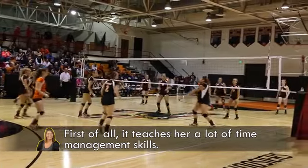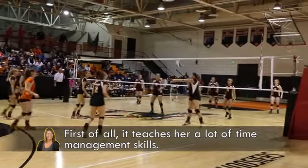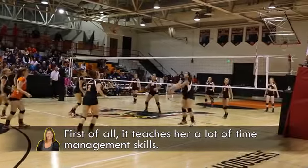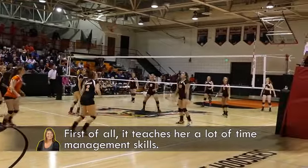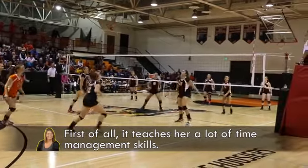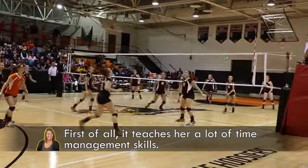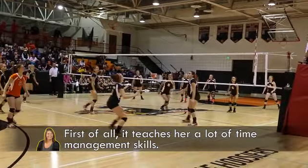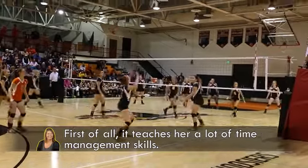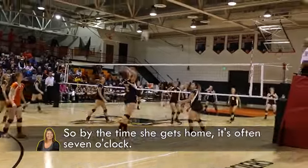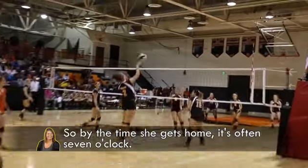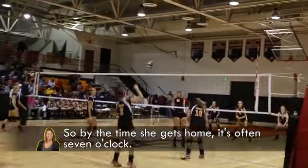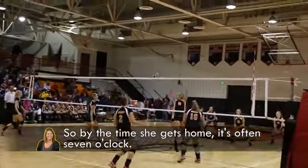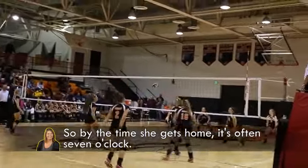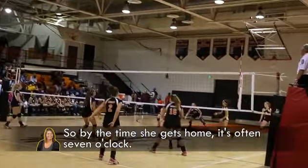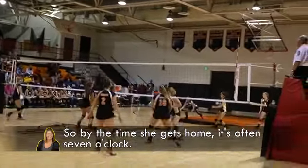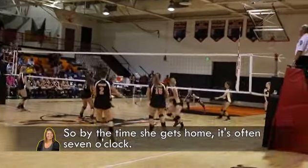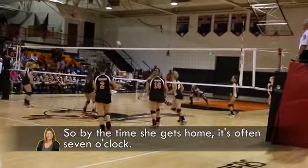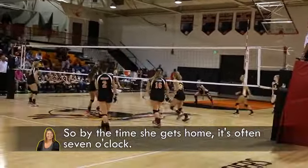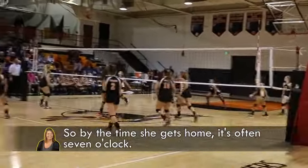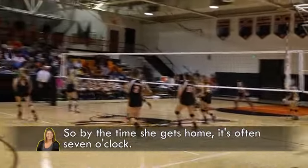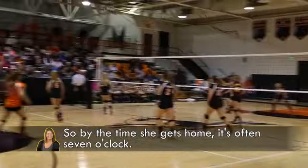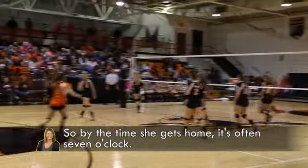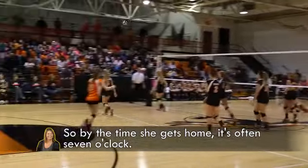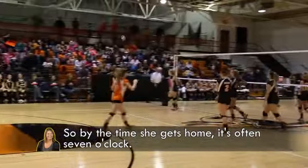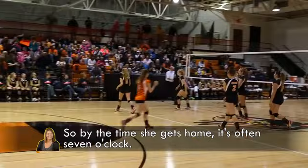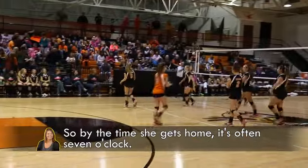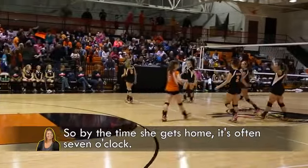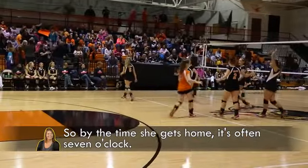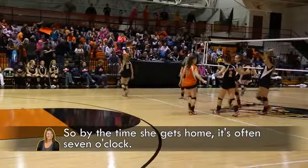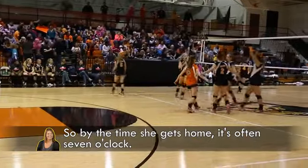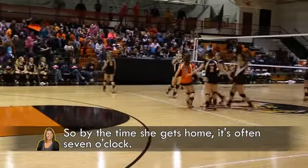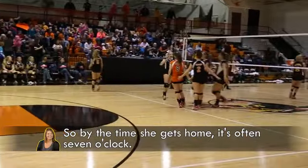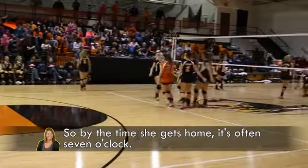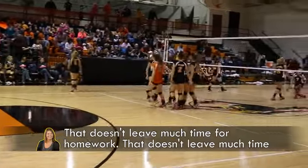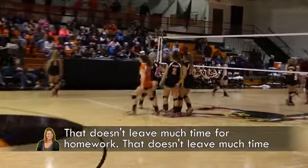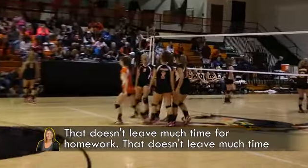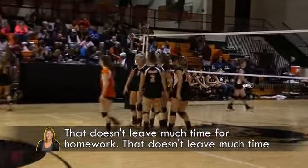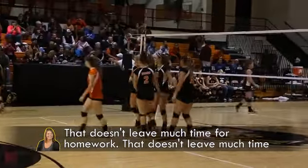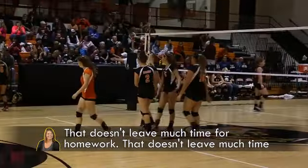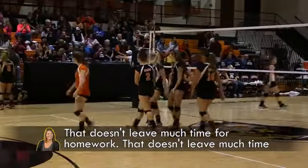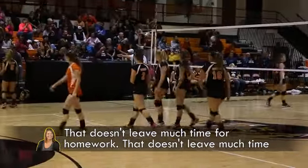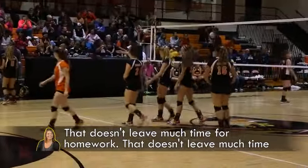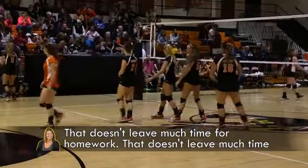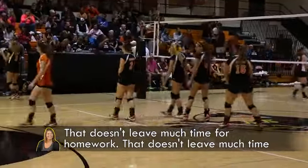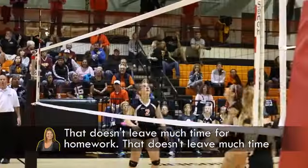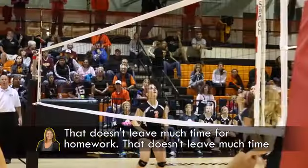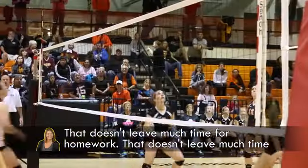time management skills. So by the time she gets home, it's often 7 o'clock. That doesn't leave much time for homework. That doesn't leave much